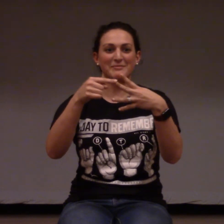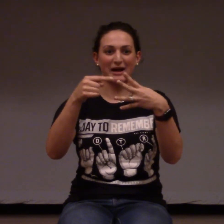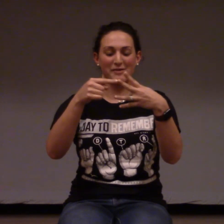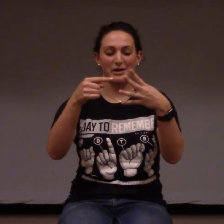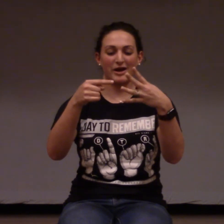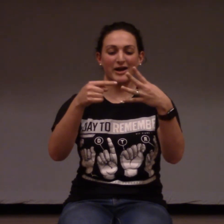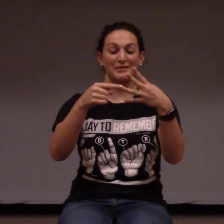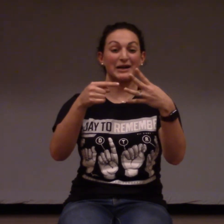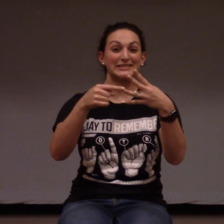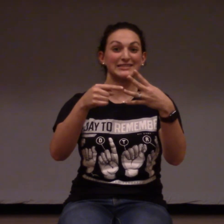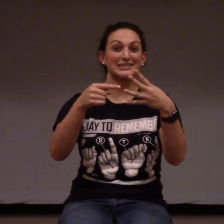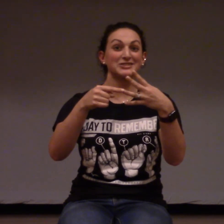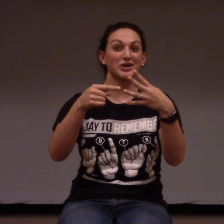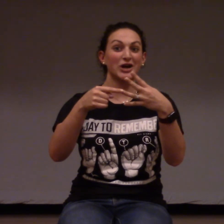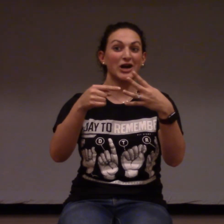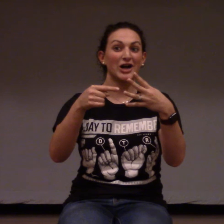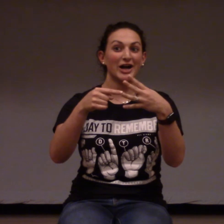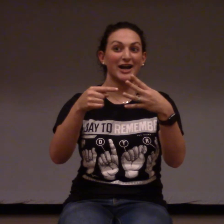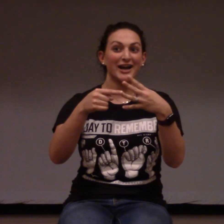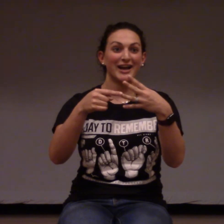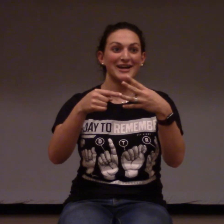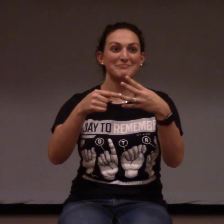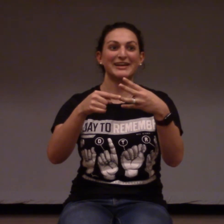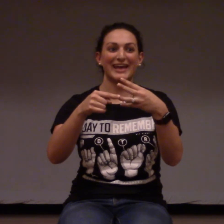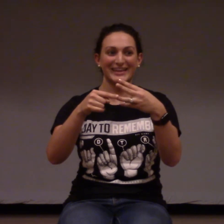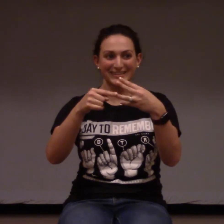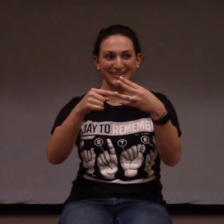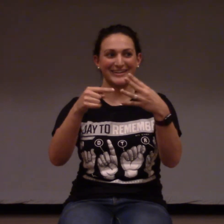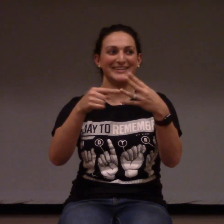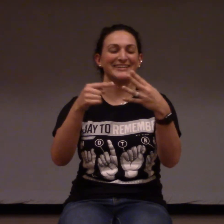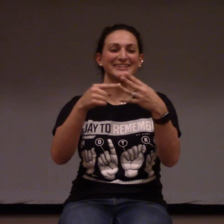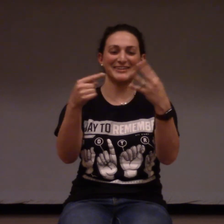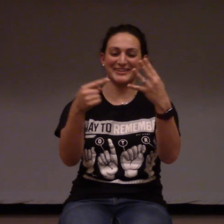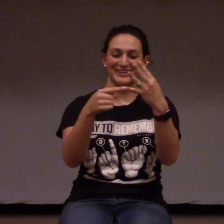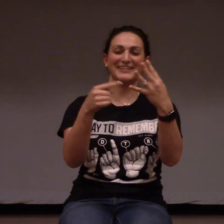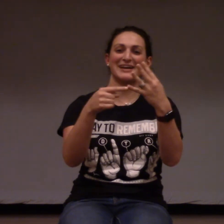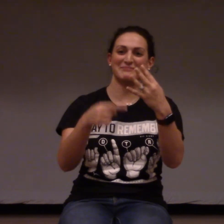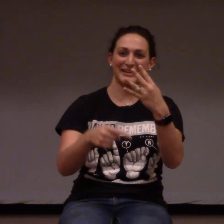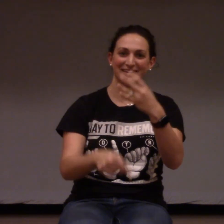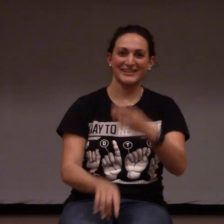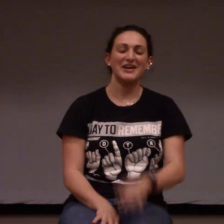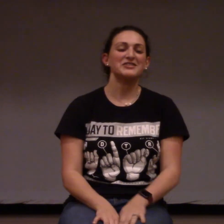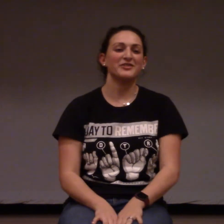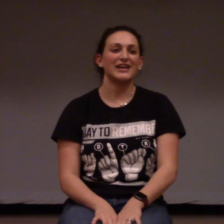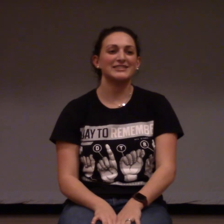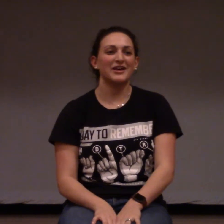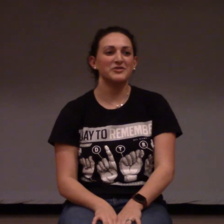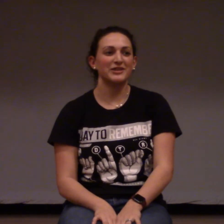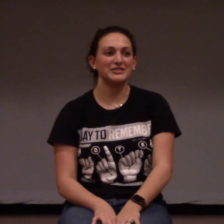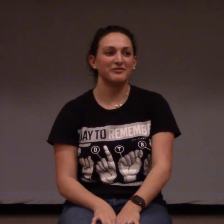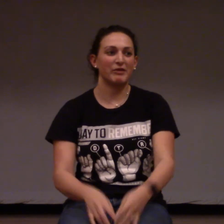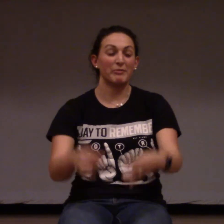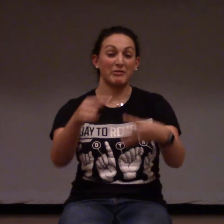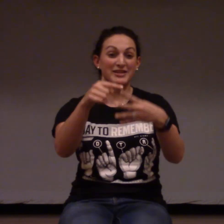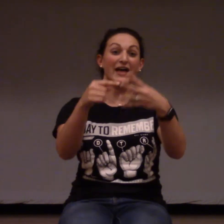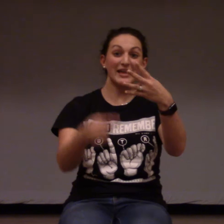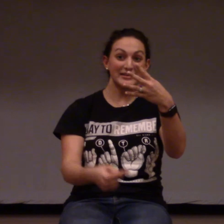mom, Mary. My sister, Michaela. Good, and then me. So that is how you list your family members, and that is in